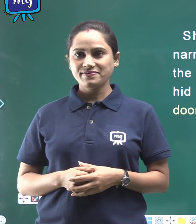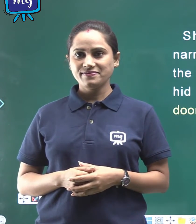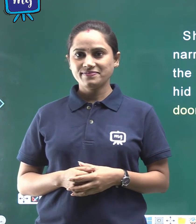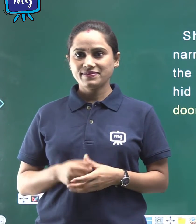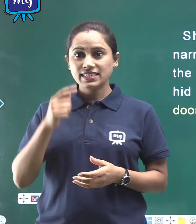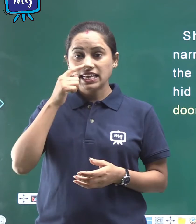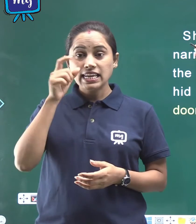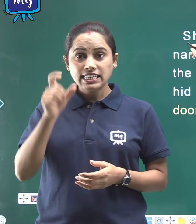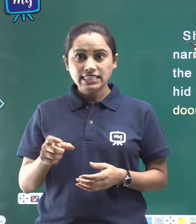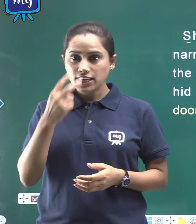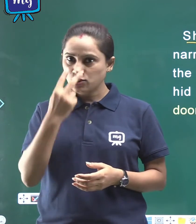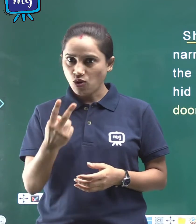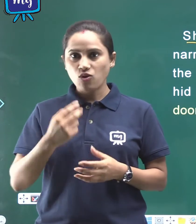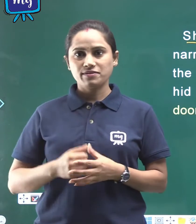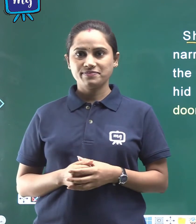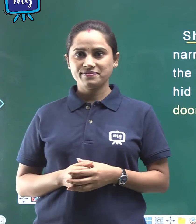She saw